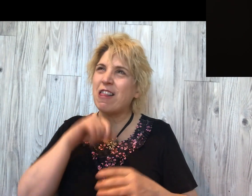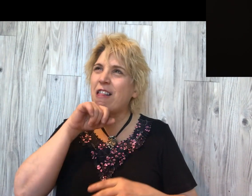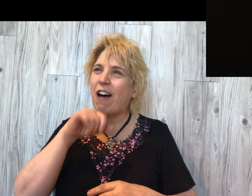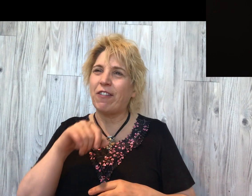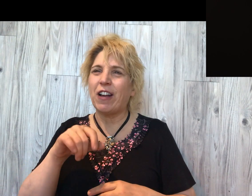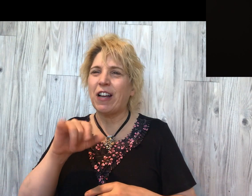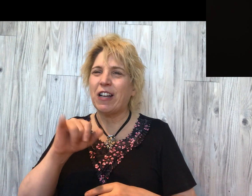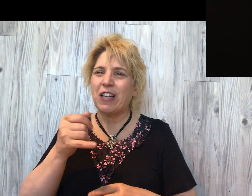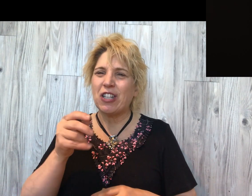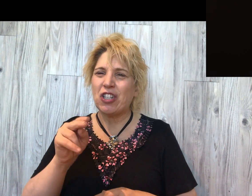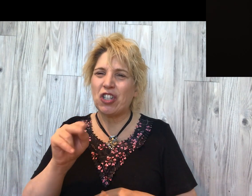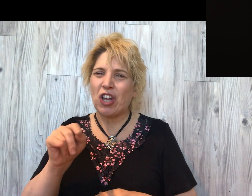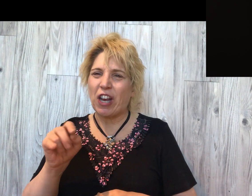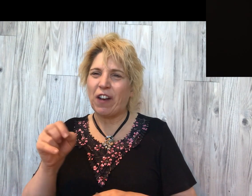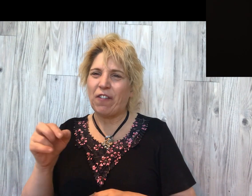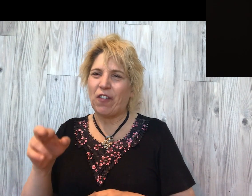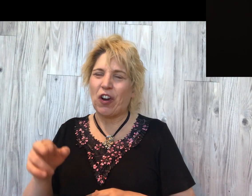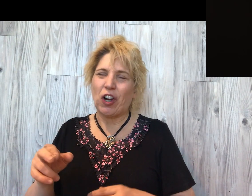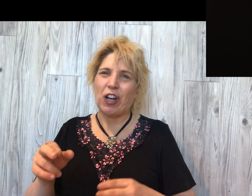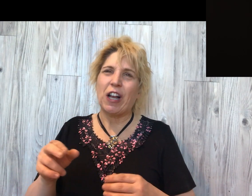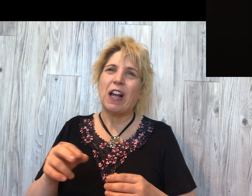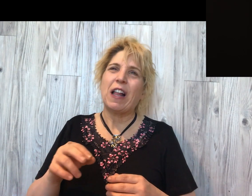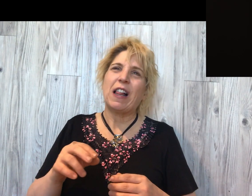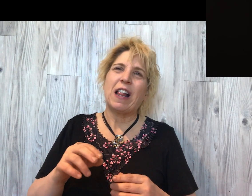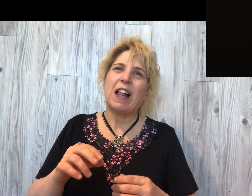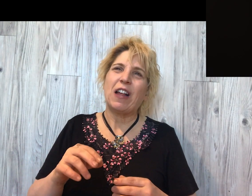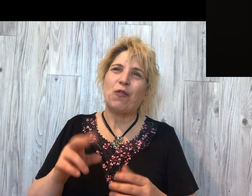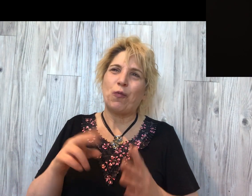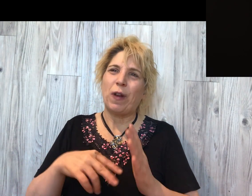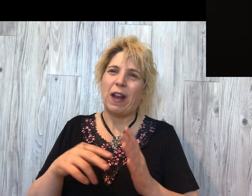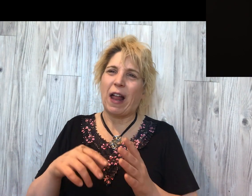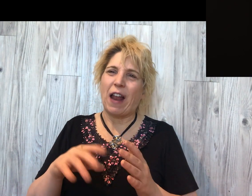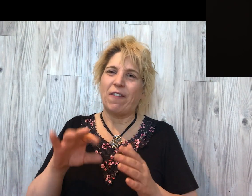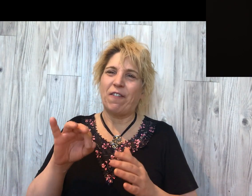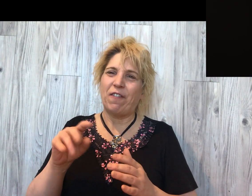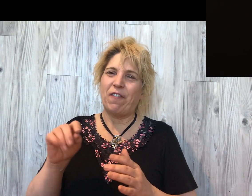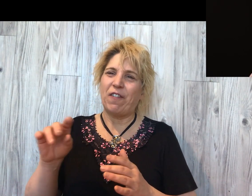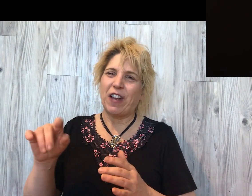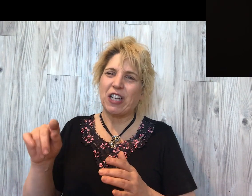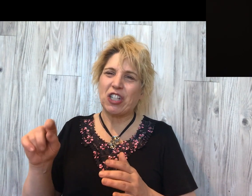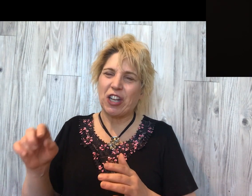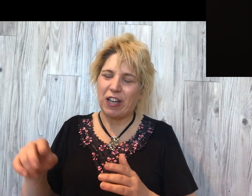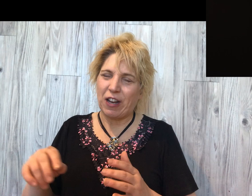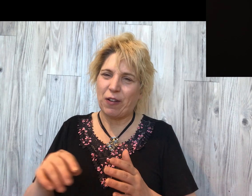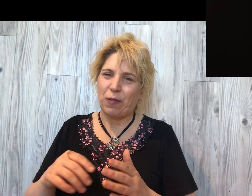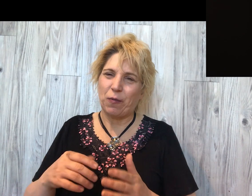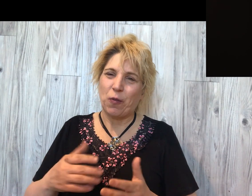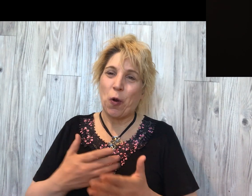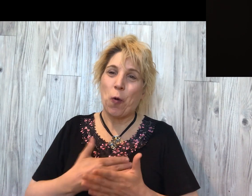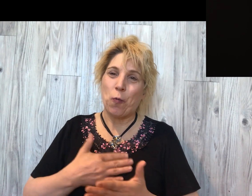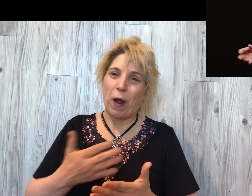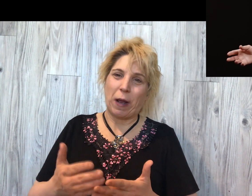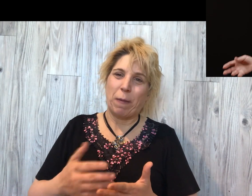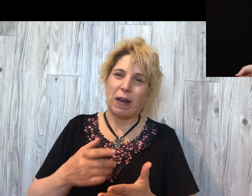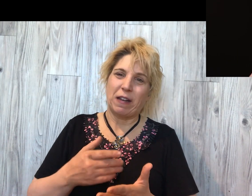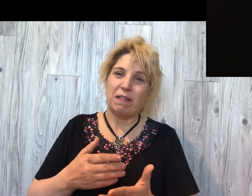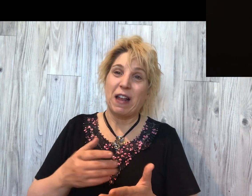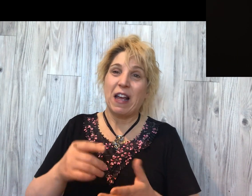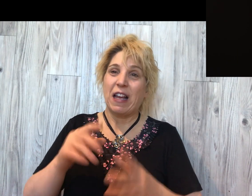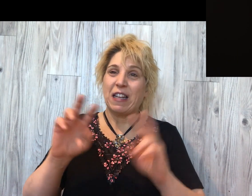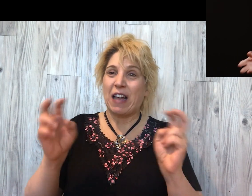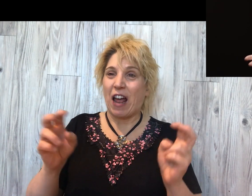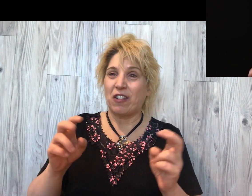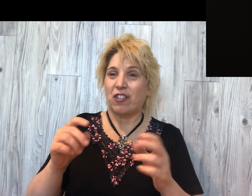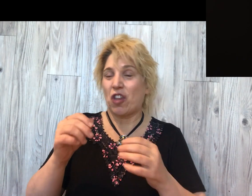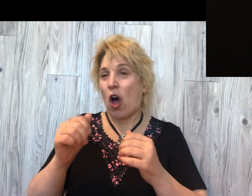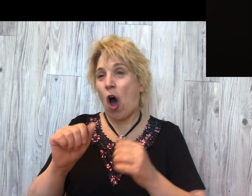endings. Jennifer and I read a lot of fiction. And we are forever recommending fiction titles and fiction series